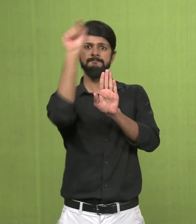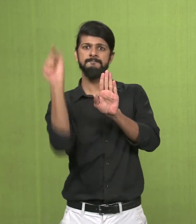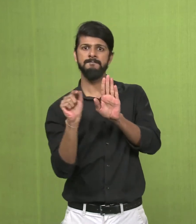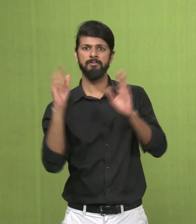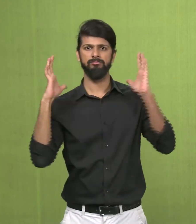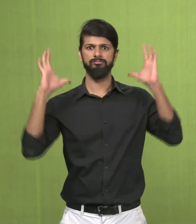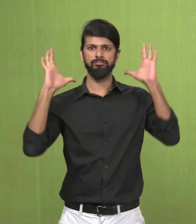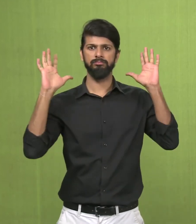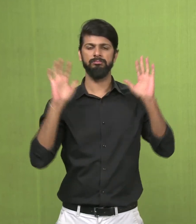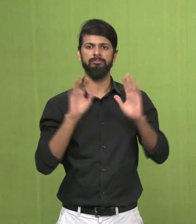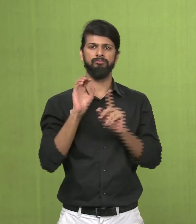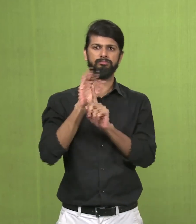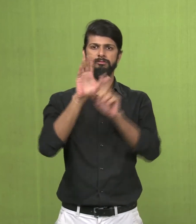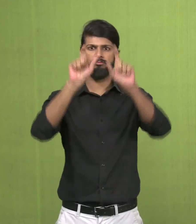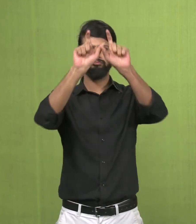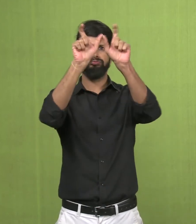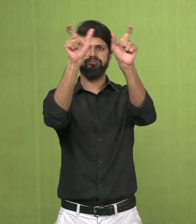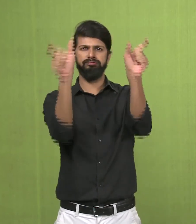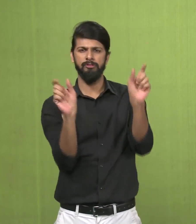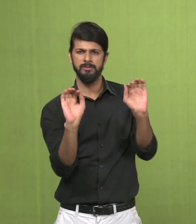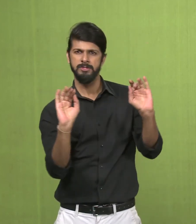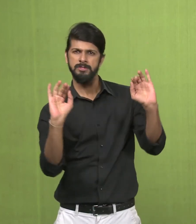There is a circular halo behind Buddha's head,